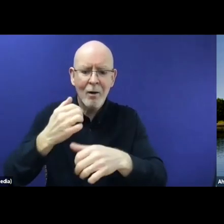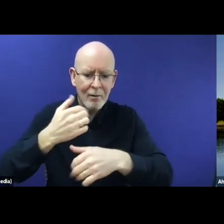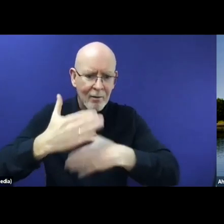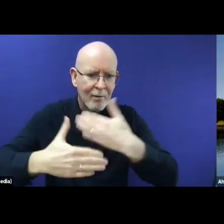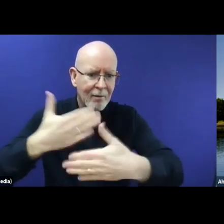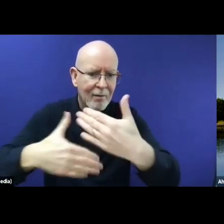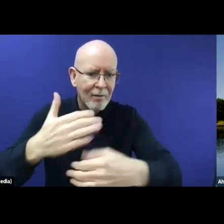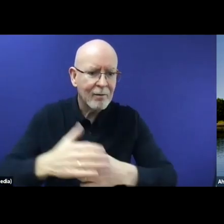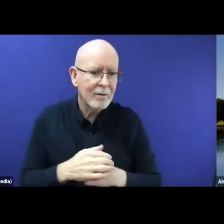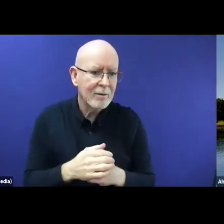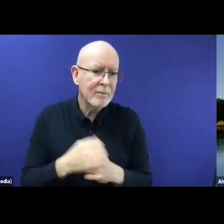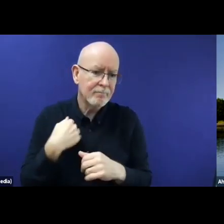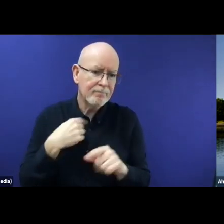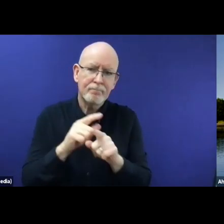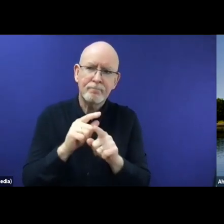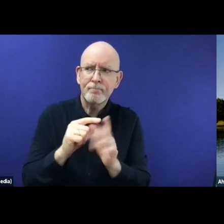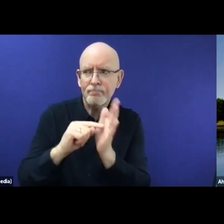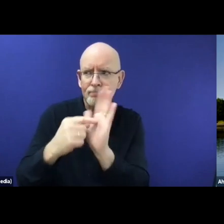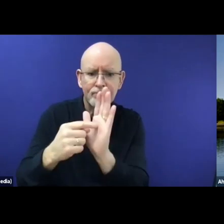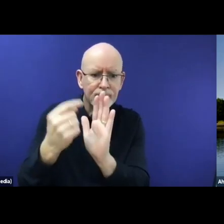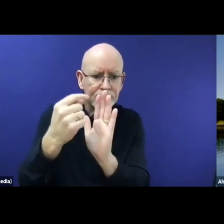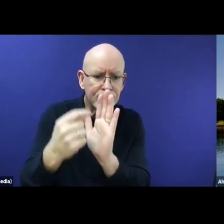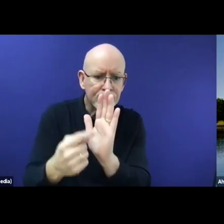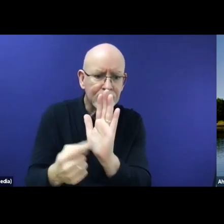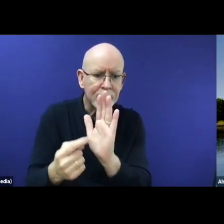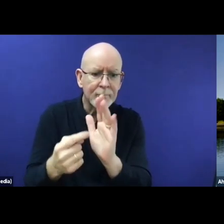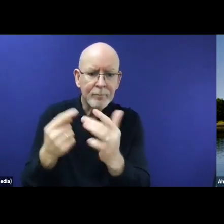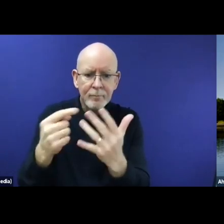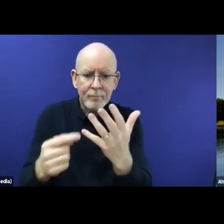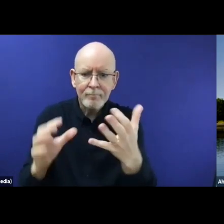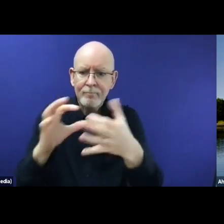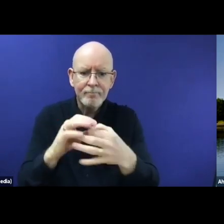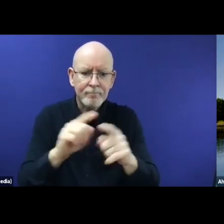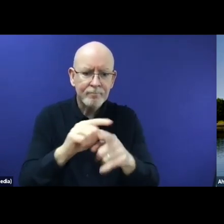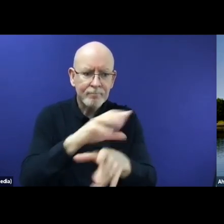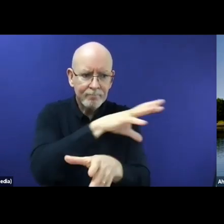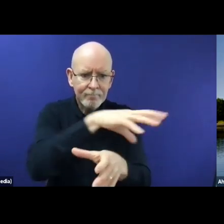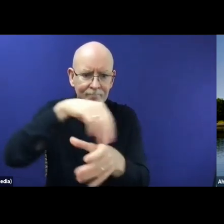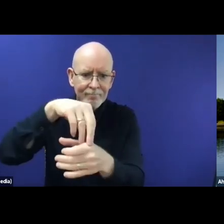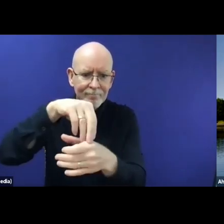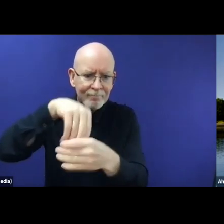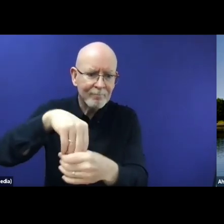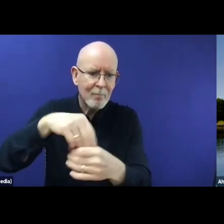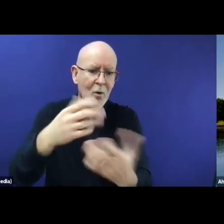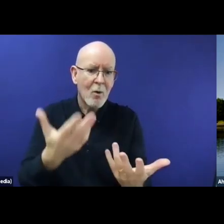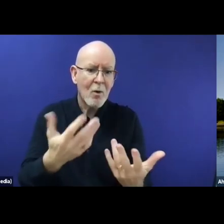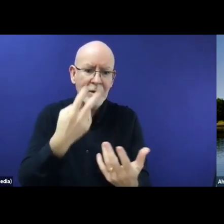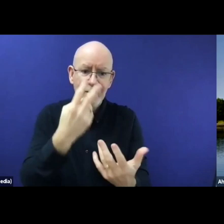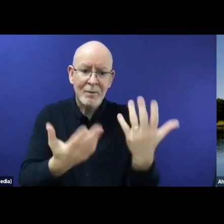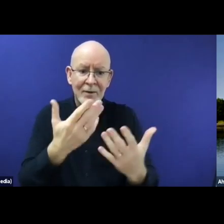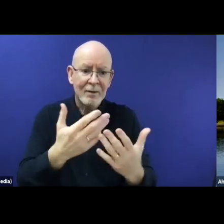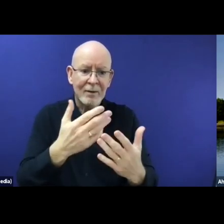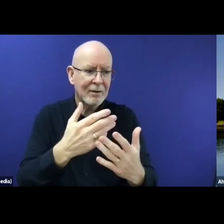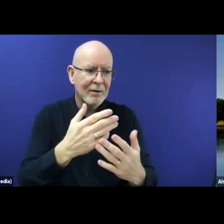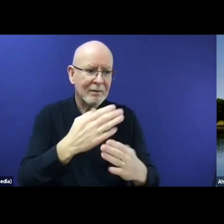countries that may be resettling refugees. But overall, of course, with some 50 mandates which look at thematic issues and 10 or 11